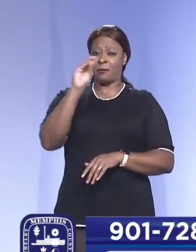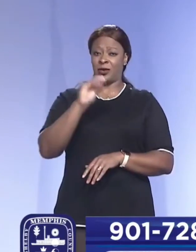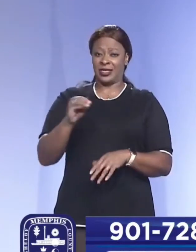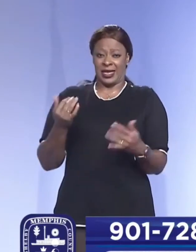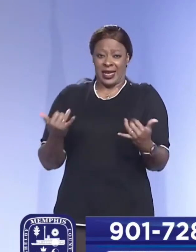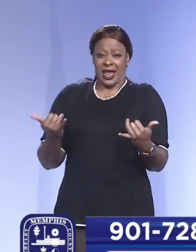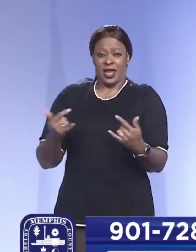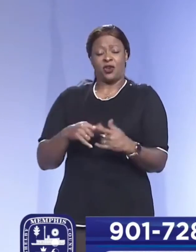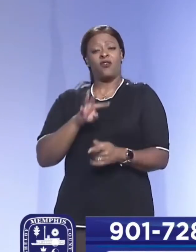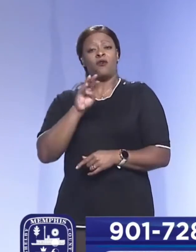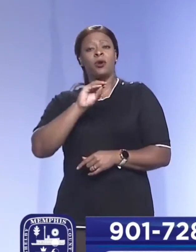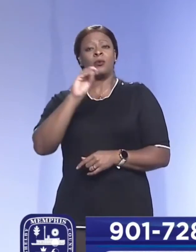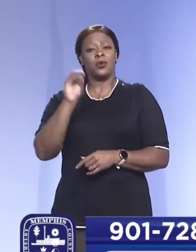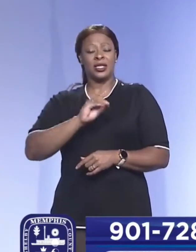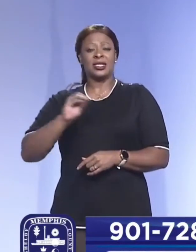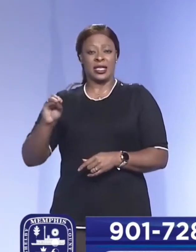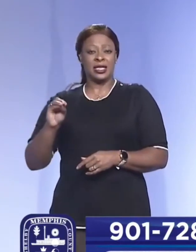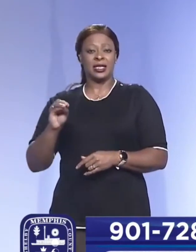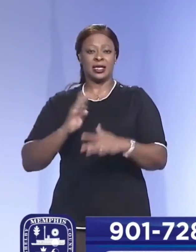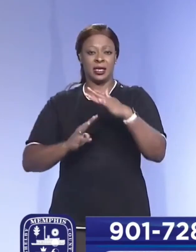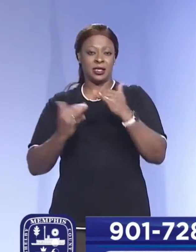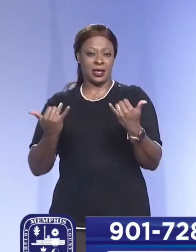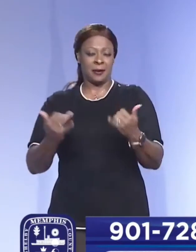to 40% density currently.